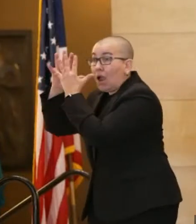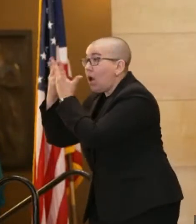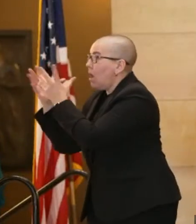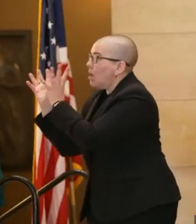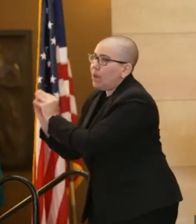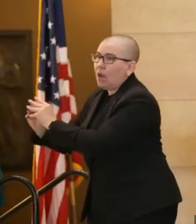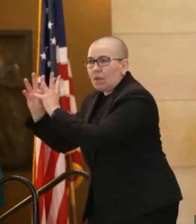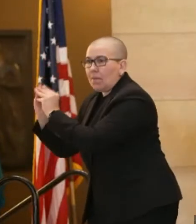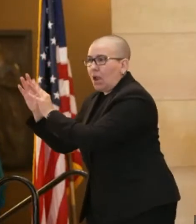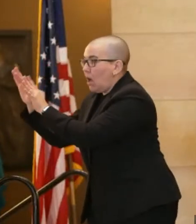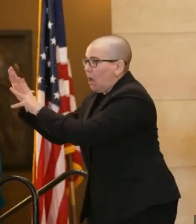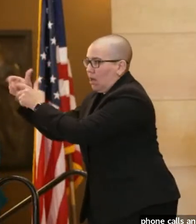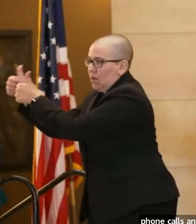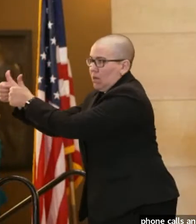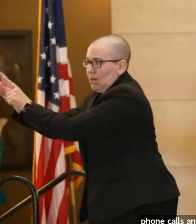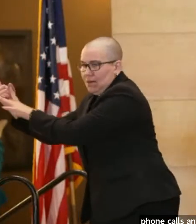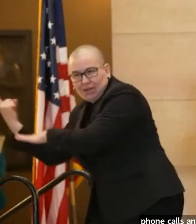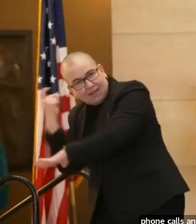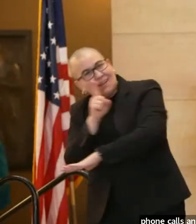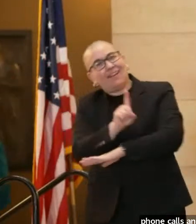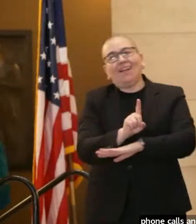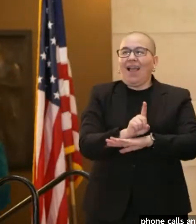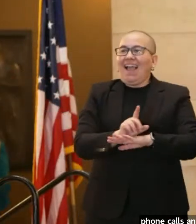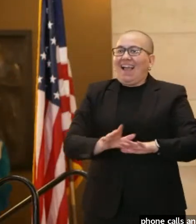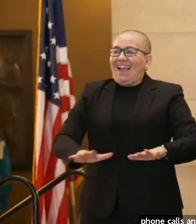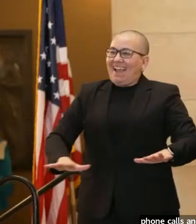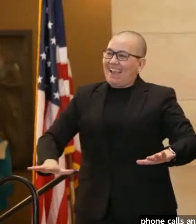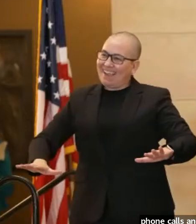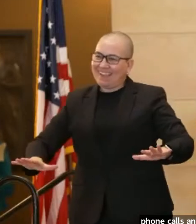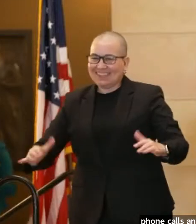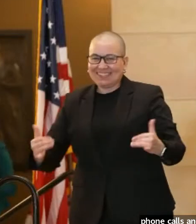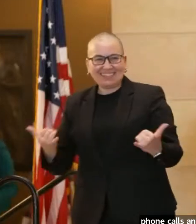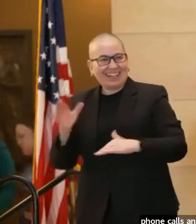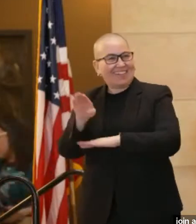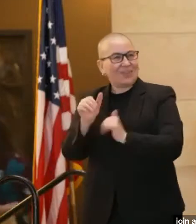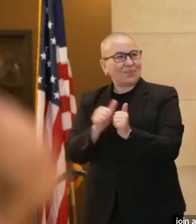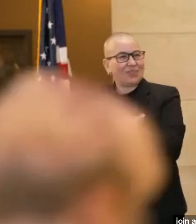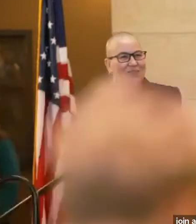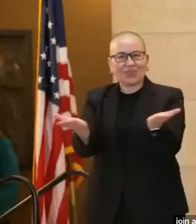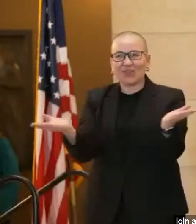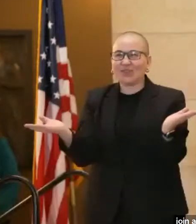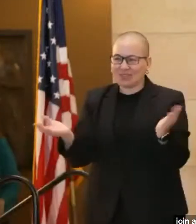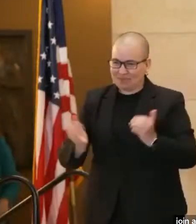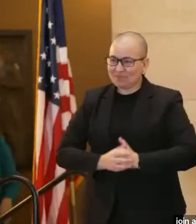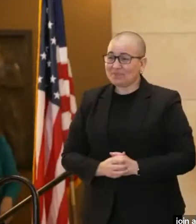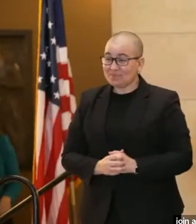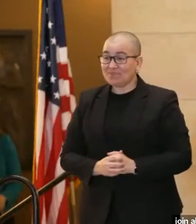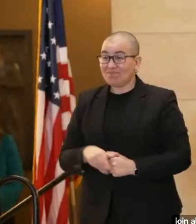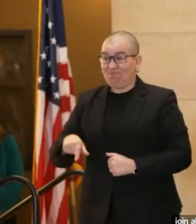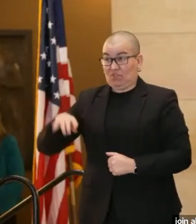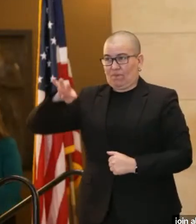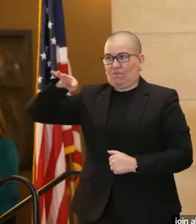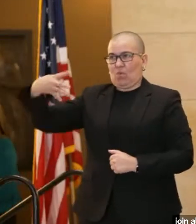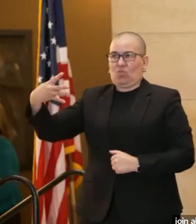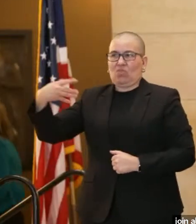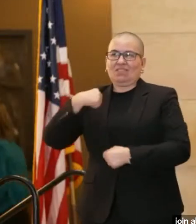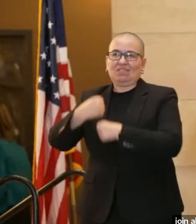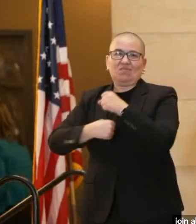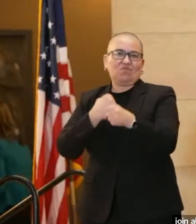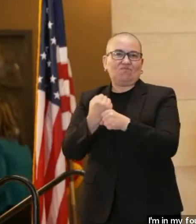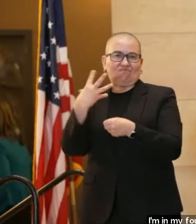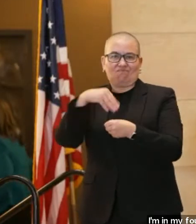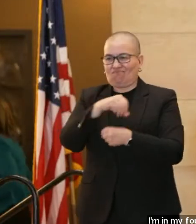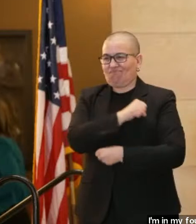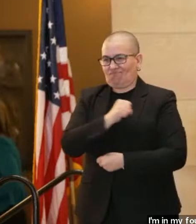join all of you here this afternoon. I'm in my fourth year as a state senator, and I'm the first